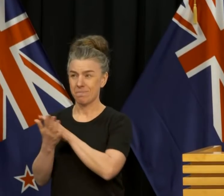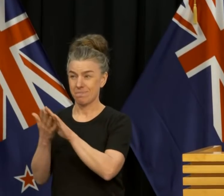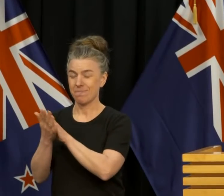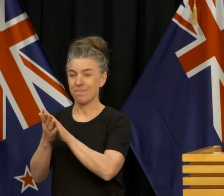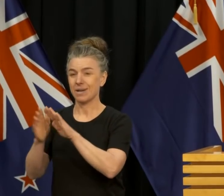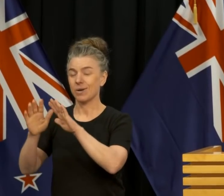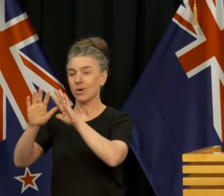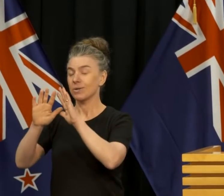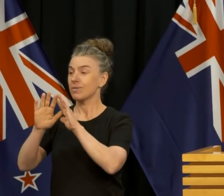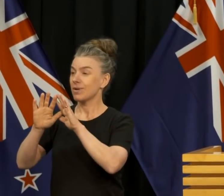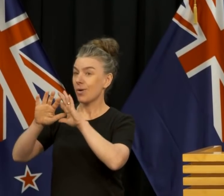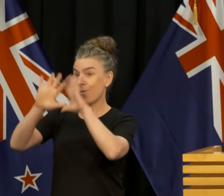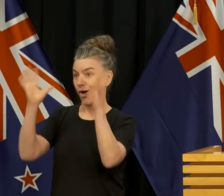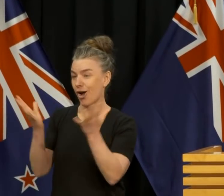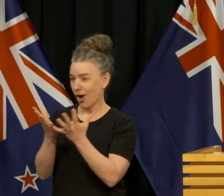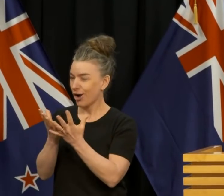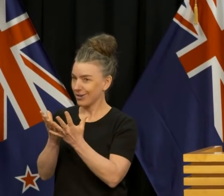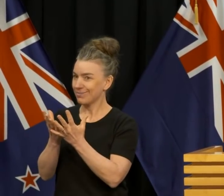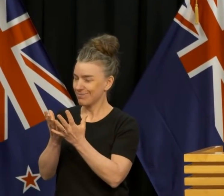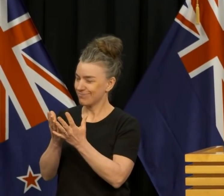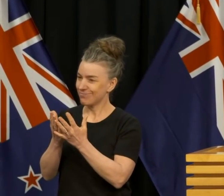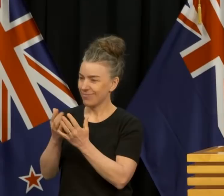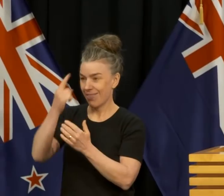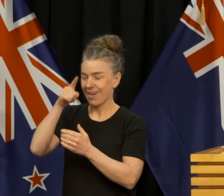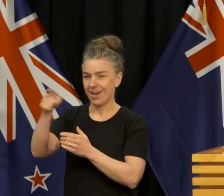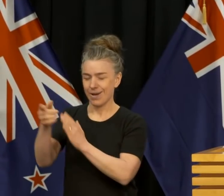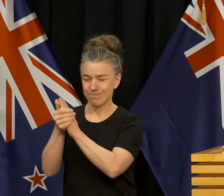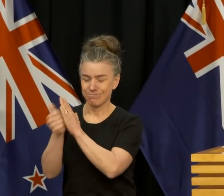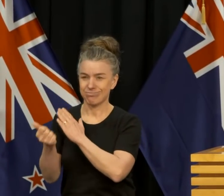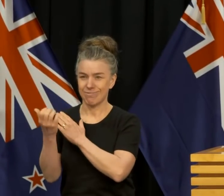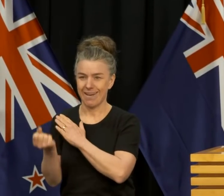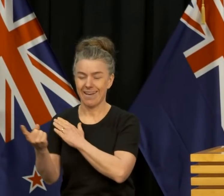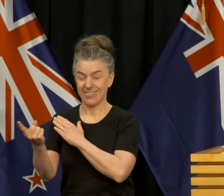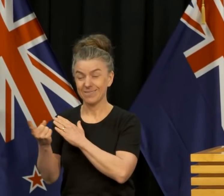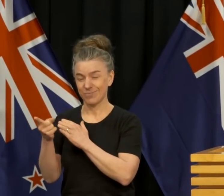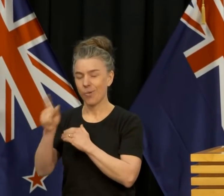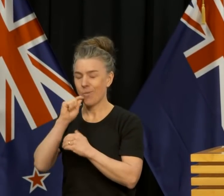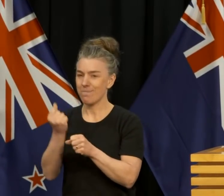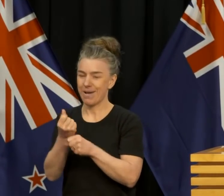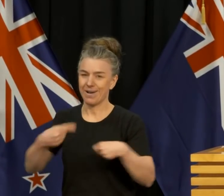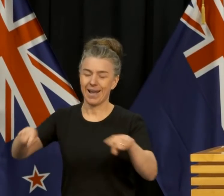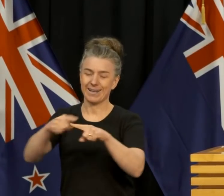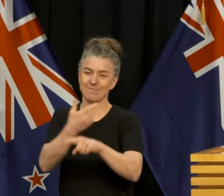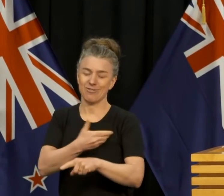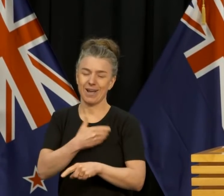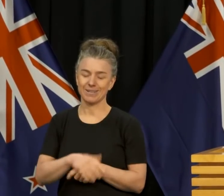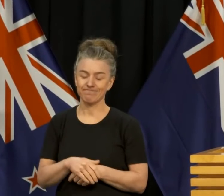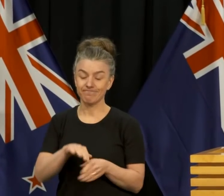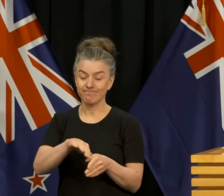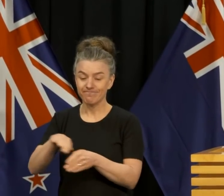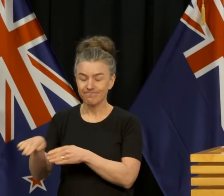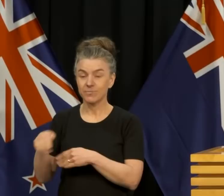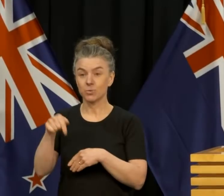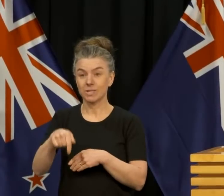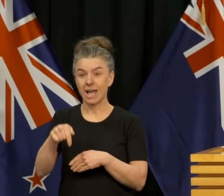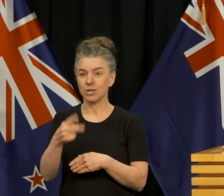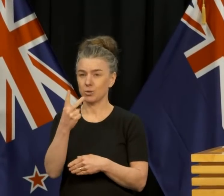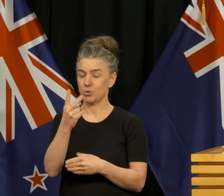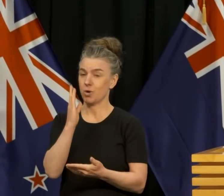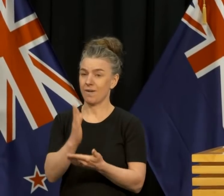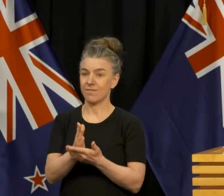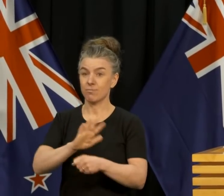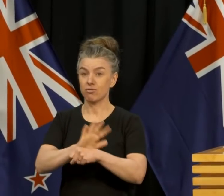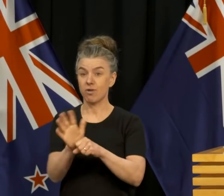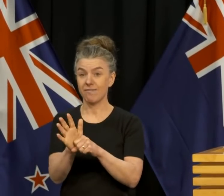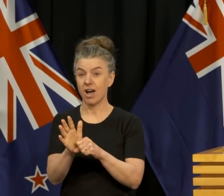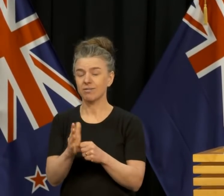acknowledgement by the global community. I'm sure she'll do a thorough job and do New Zealand proud. Today, there are 2 new cases of COVID-19 to